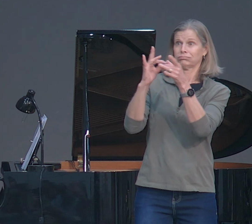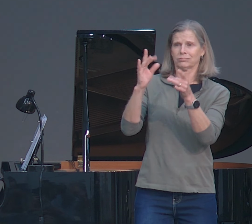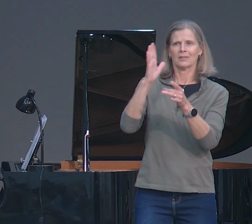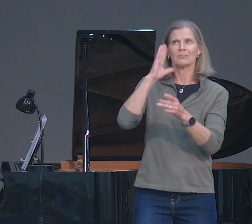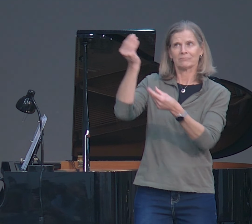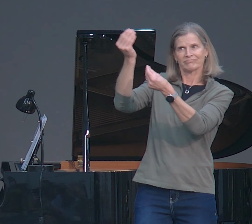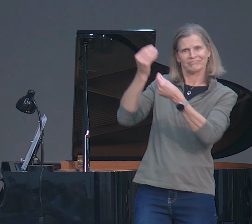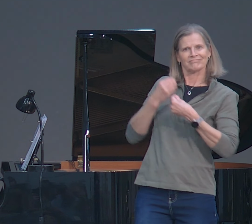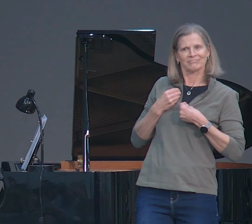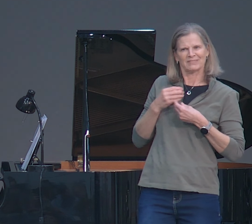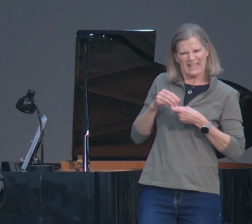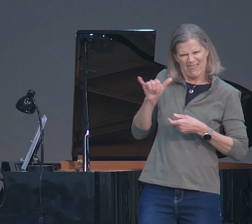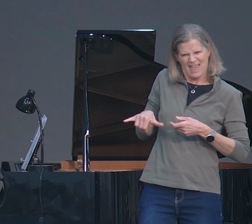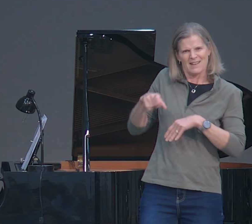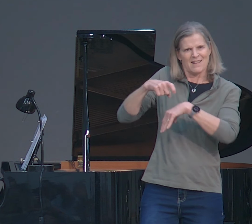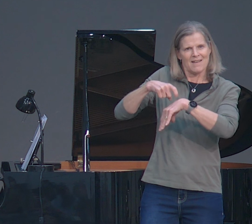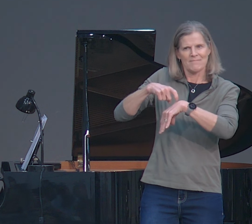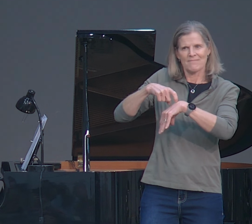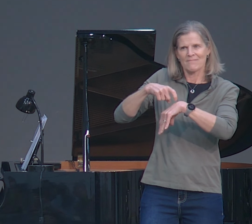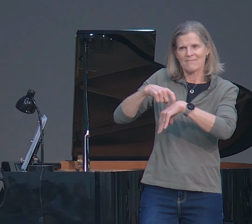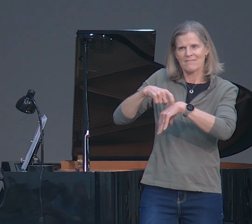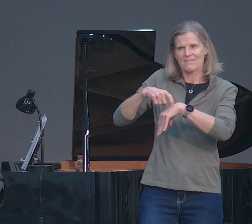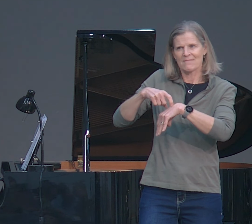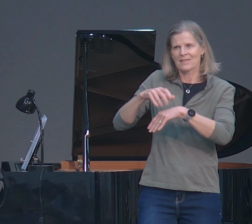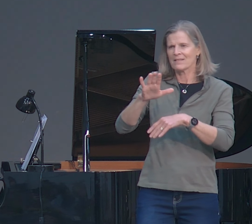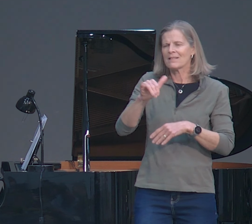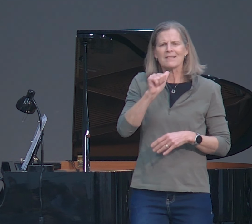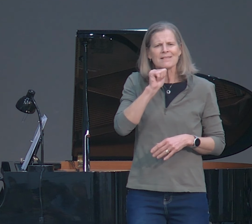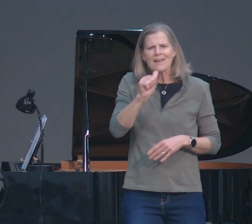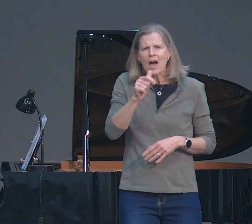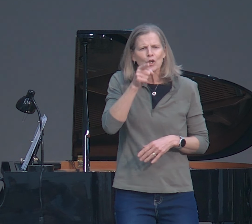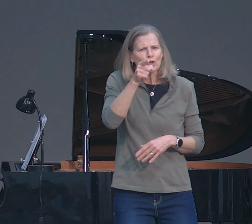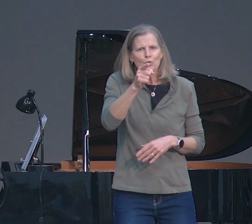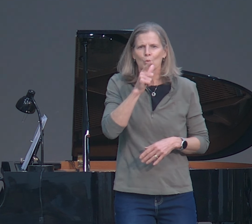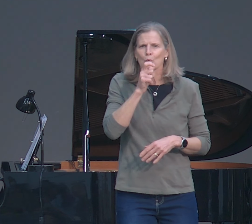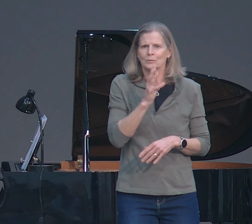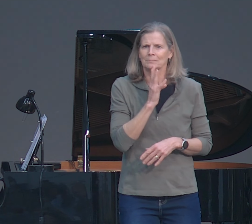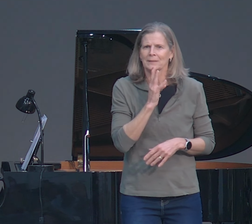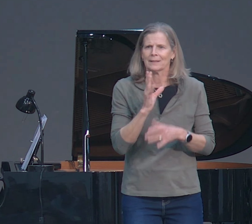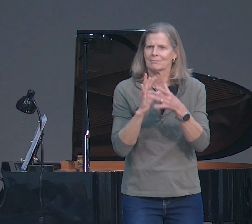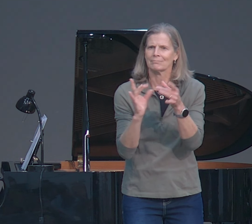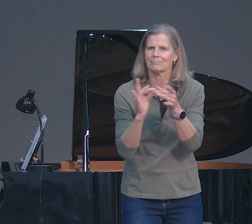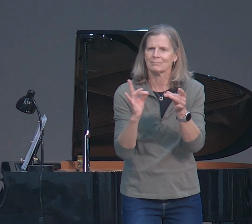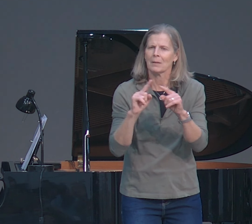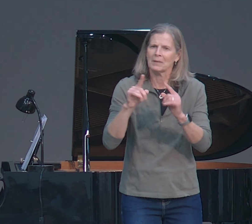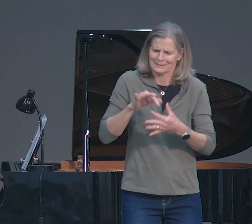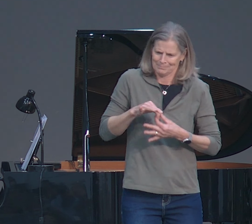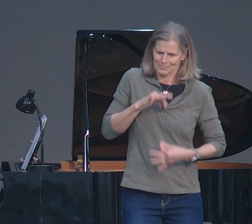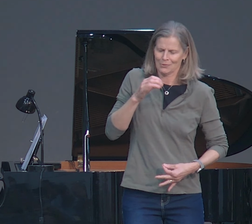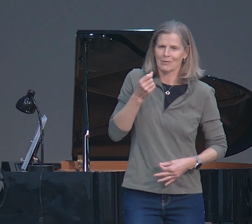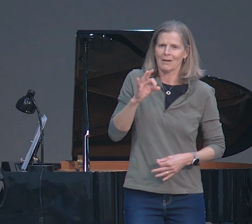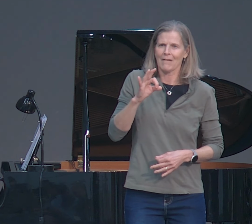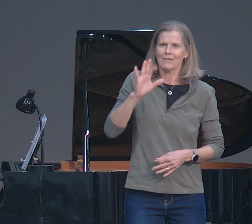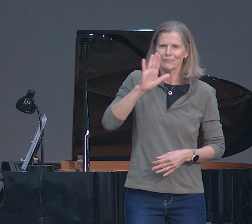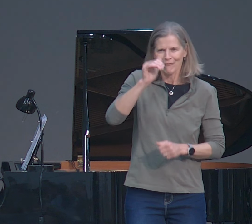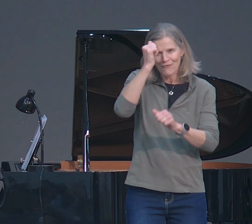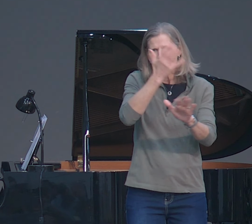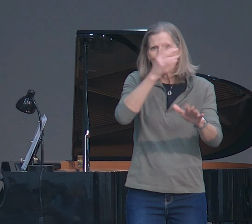to you in that hour. For it is not you who speak, but the Spirit of your Father